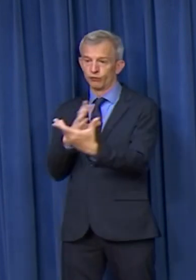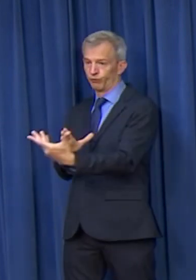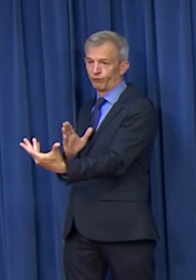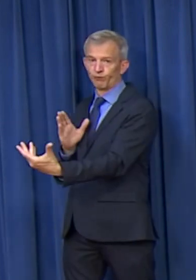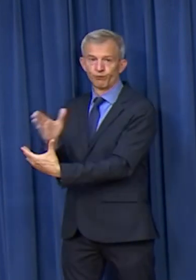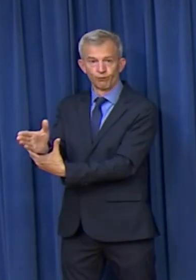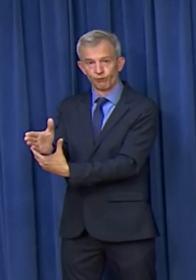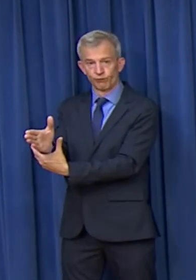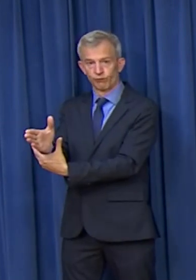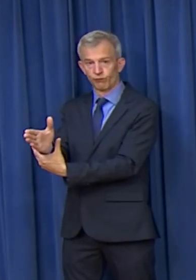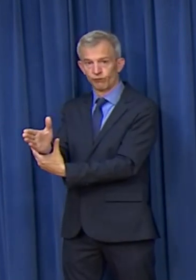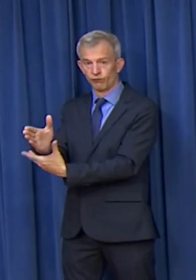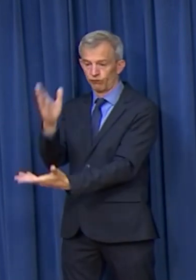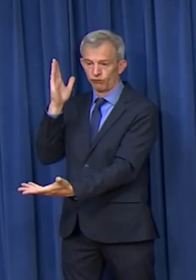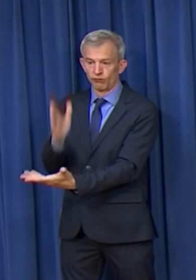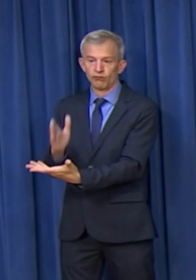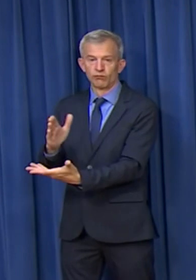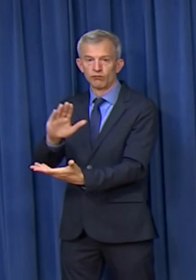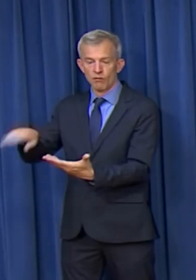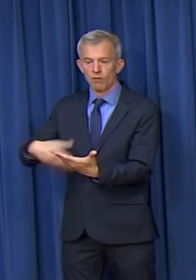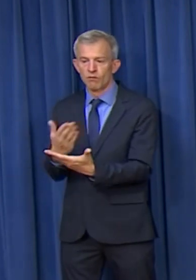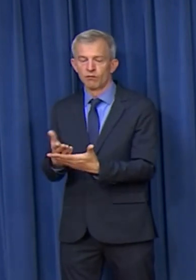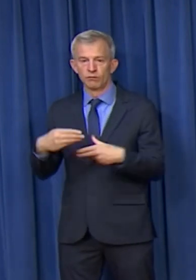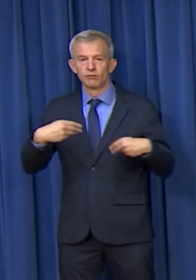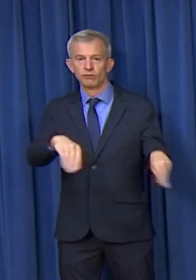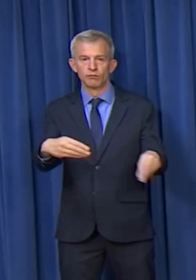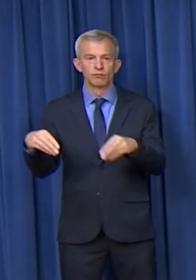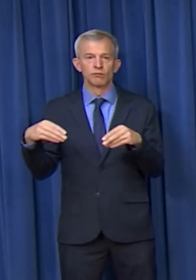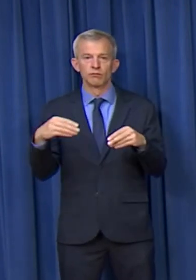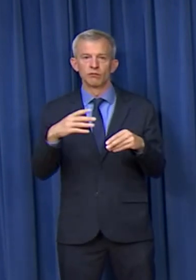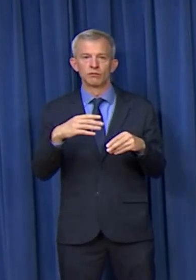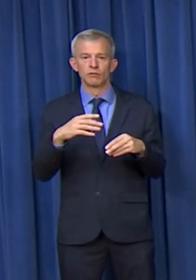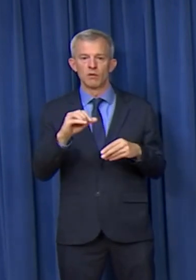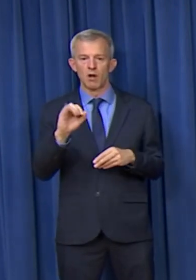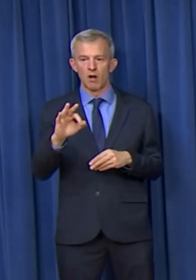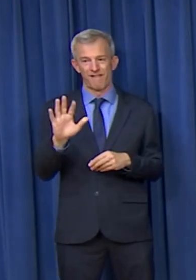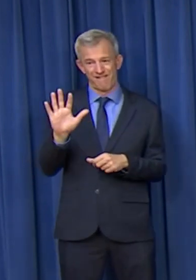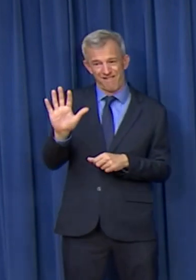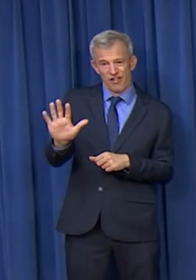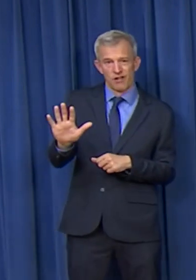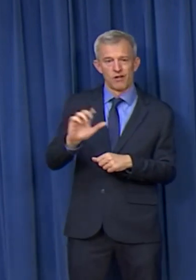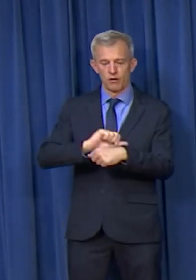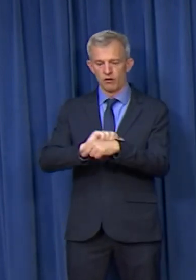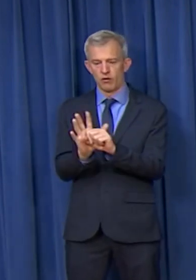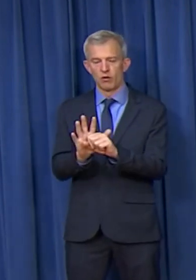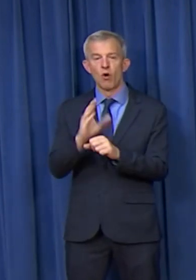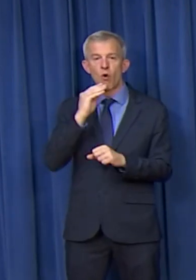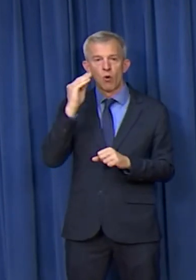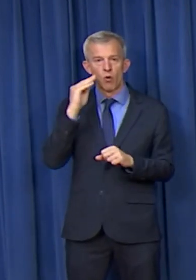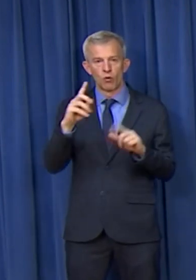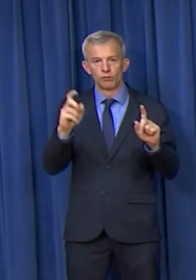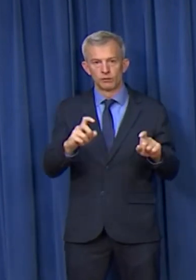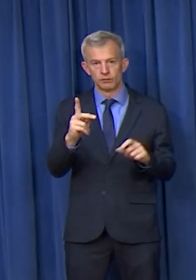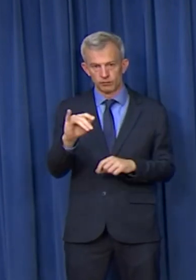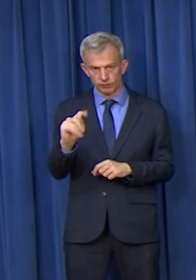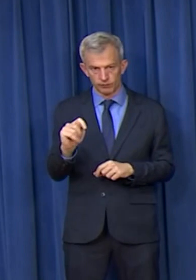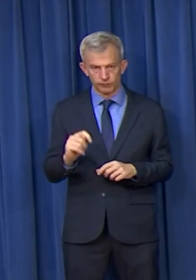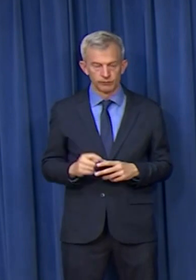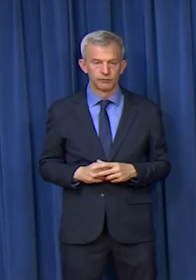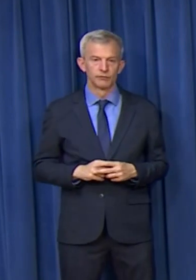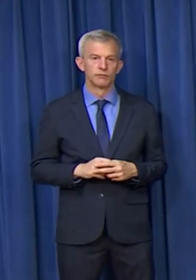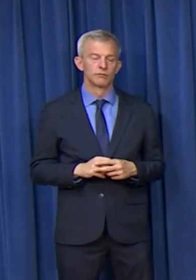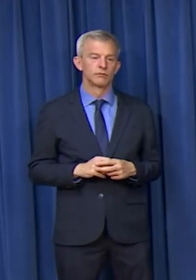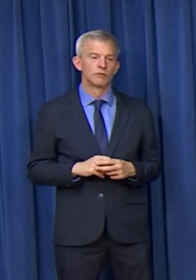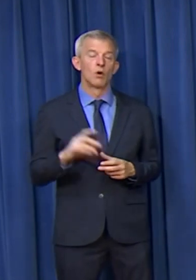immediately ceases all marketing and sales of its COVID-19 home test kit. This